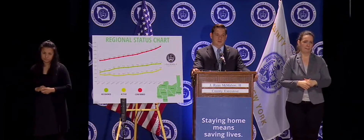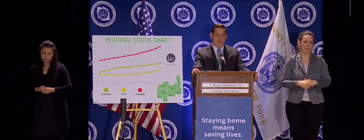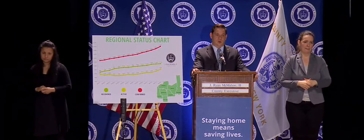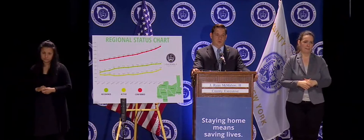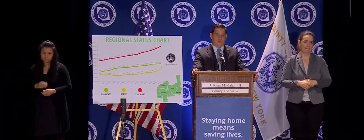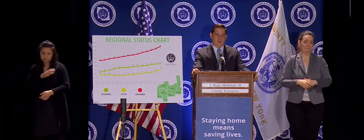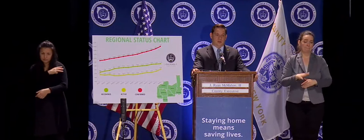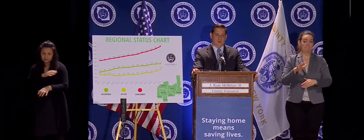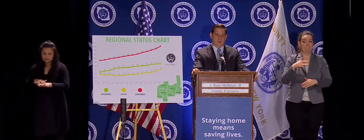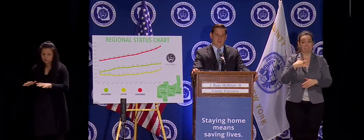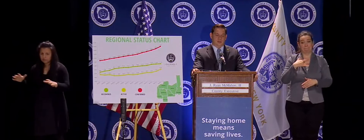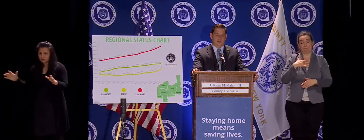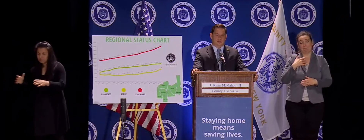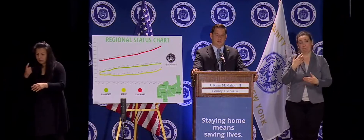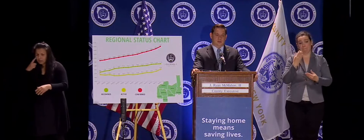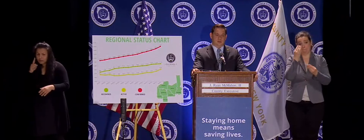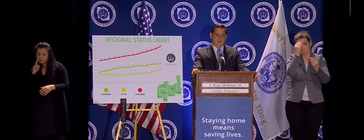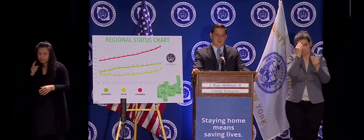So